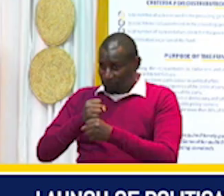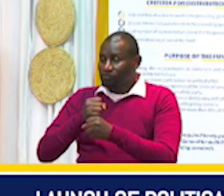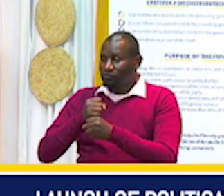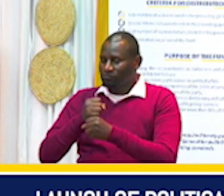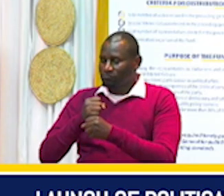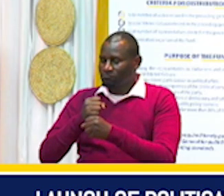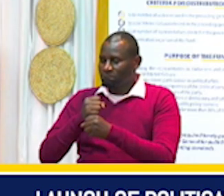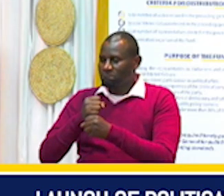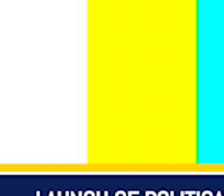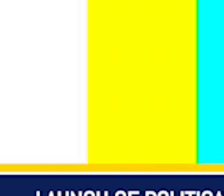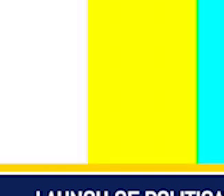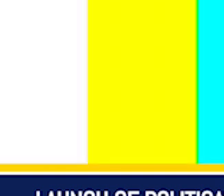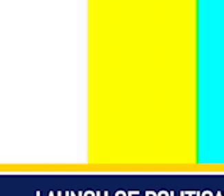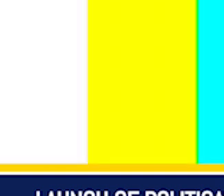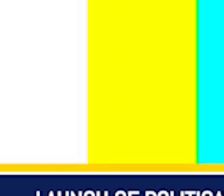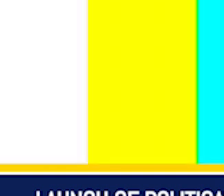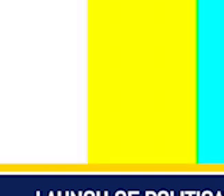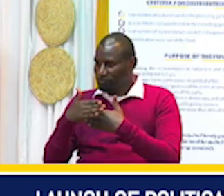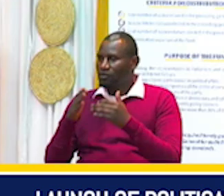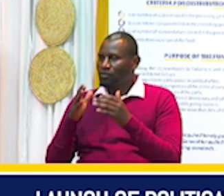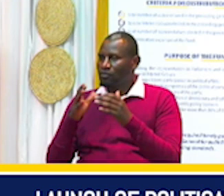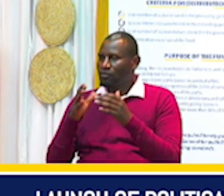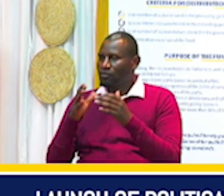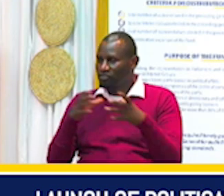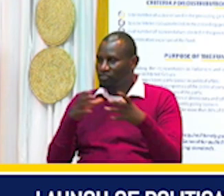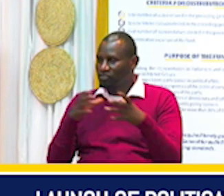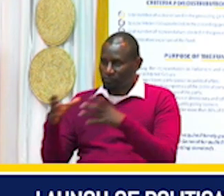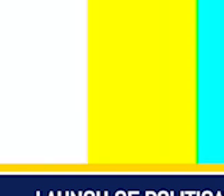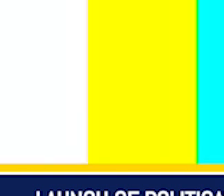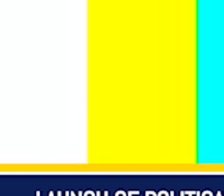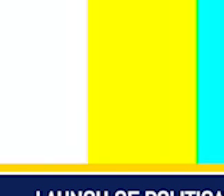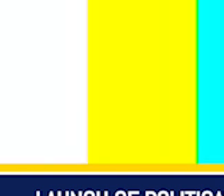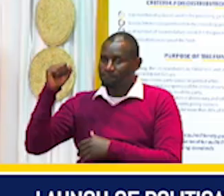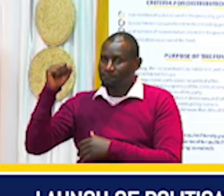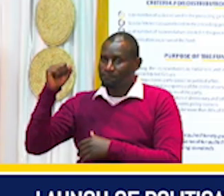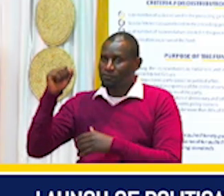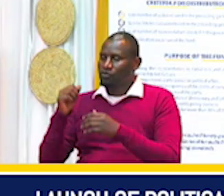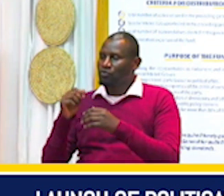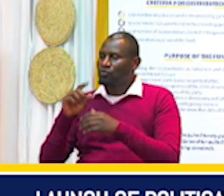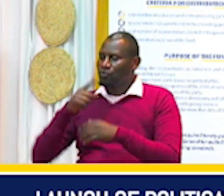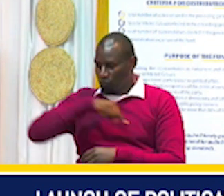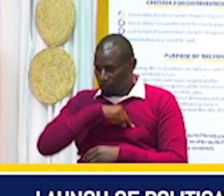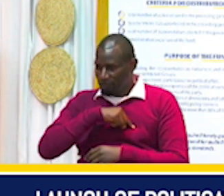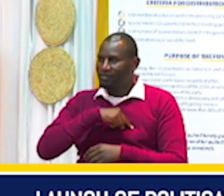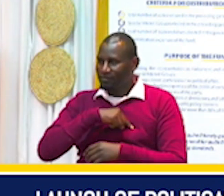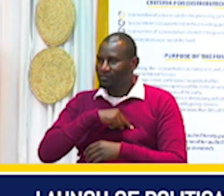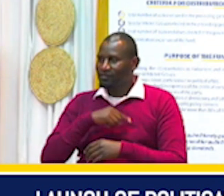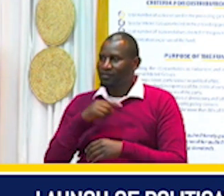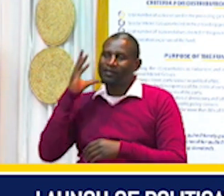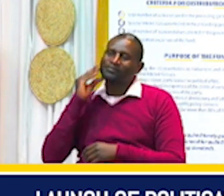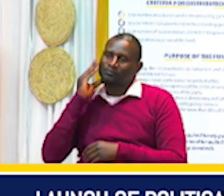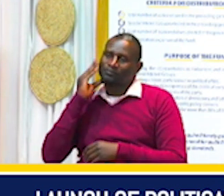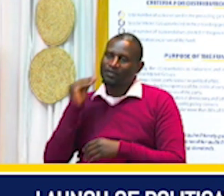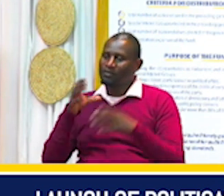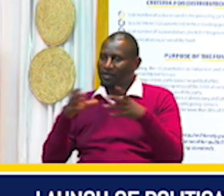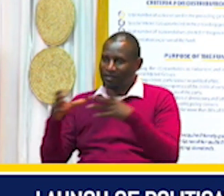organization from Germany close to a political party called the Christian Social Union. So we are experts when it comes to